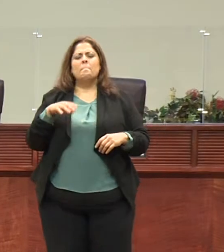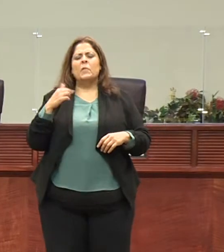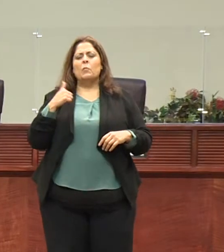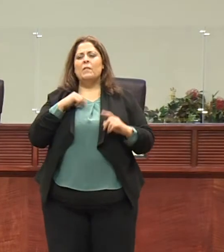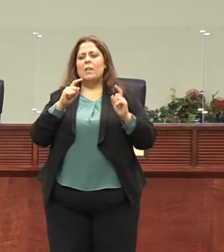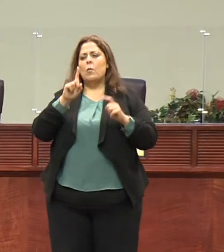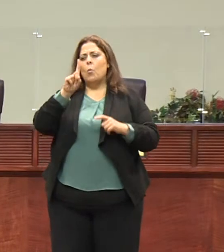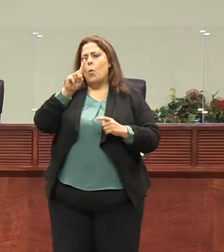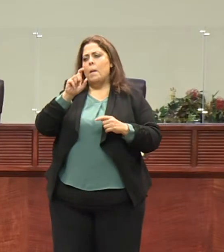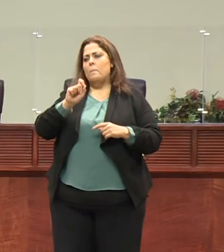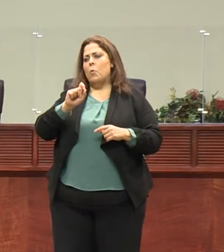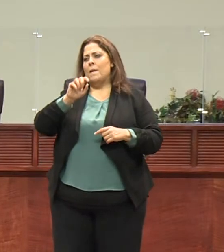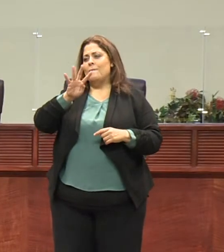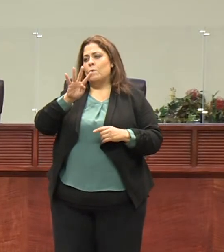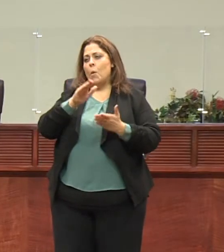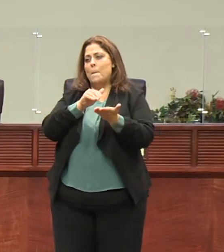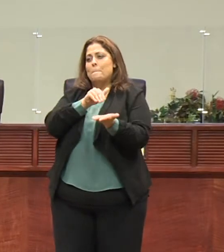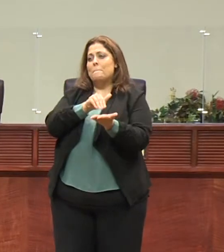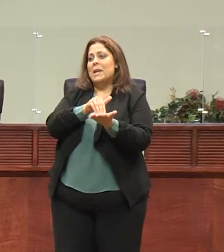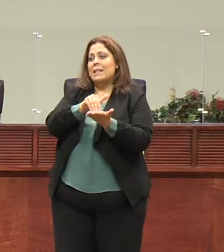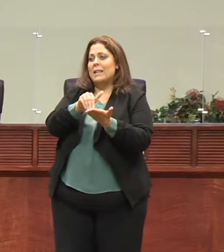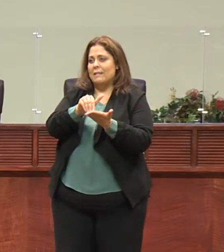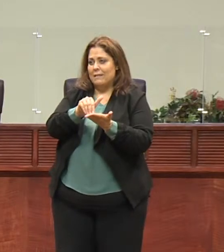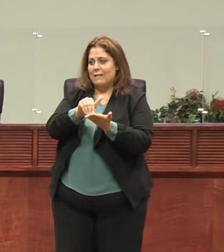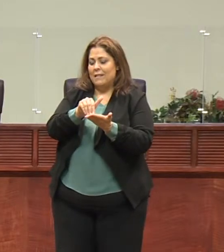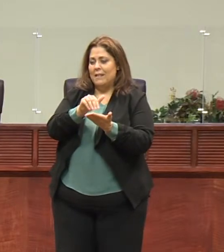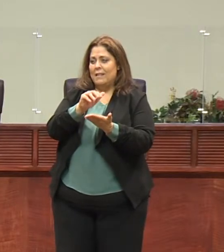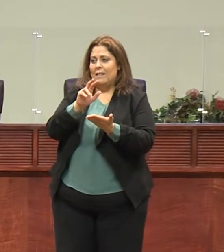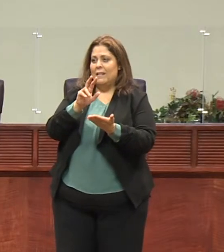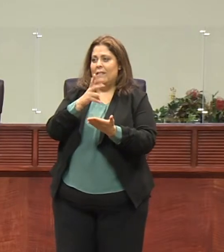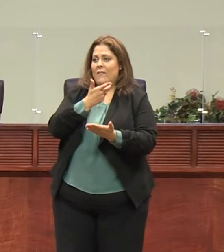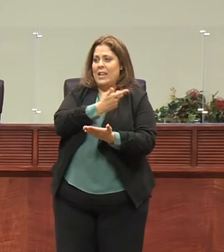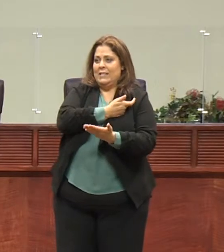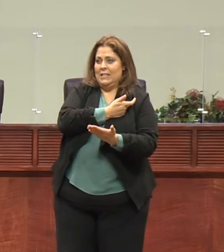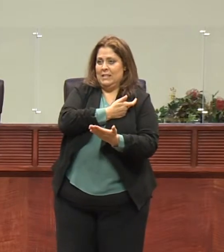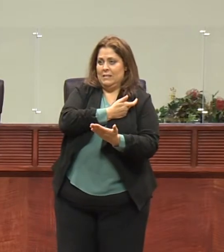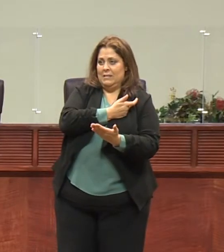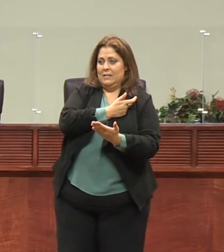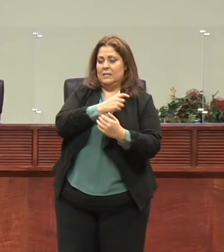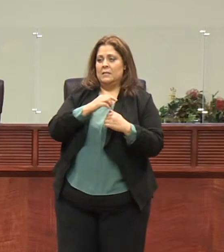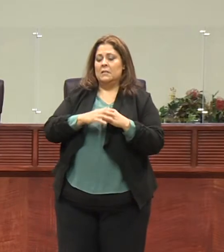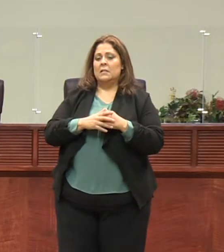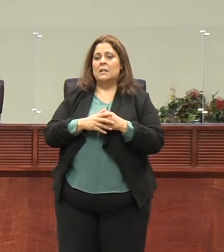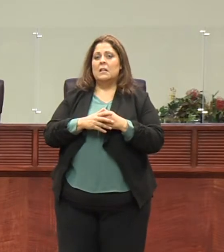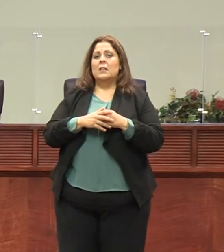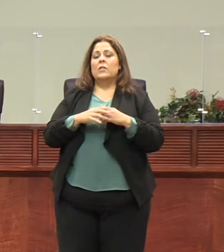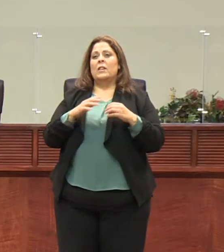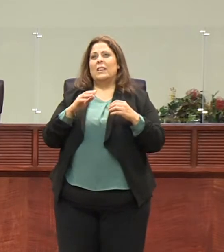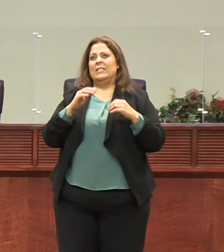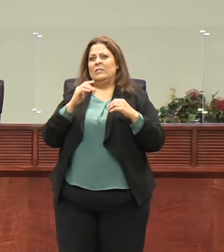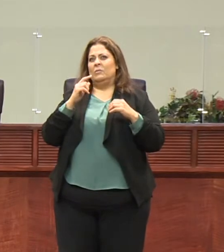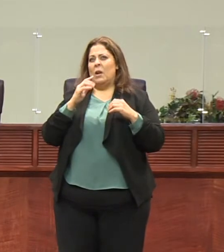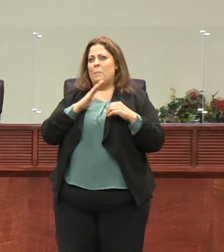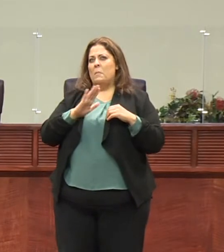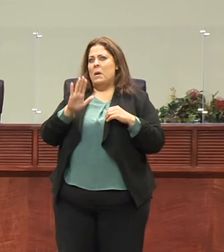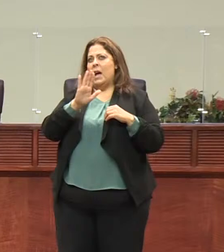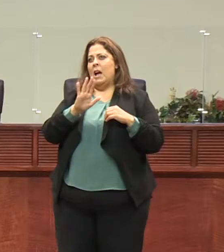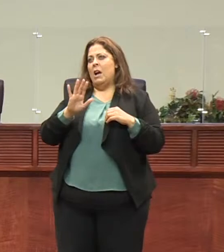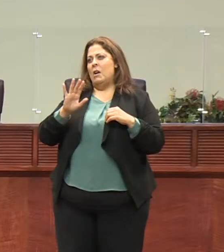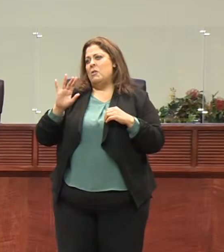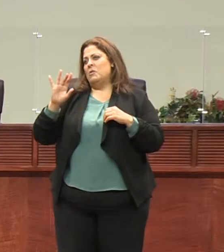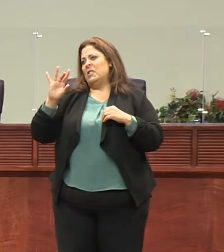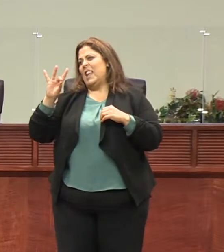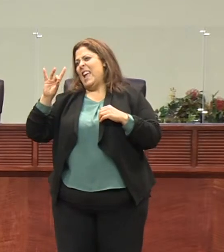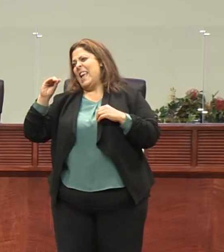million vaccines. Only less than 100,000, I believe is in the 80,000 numbers, were for